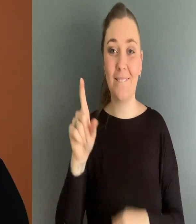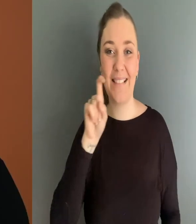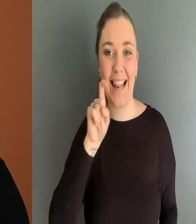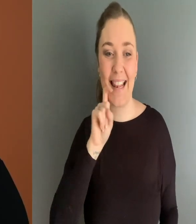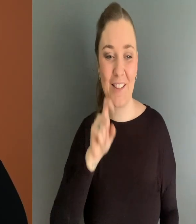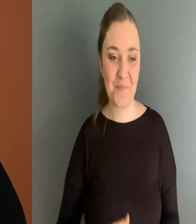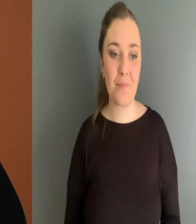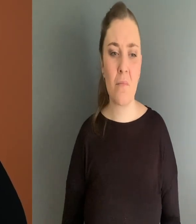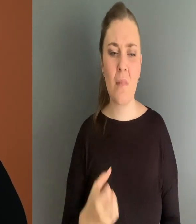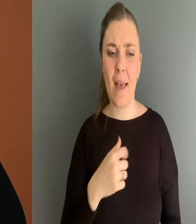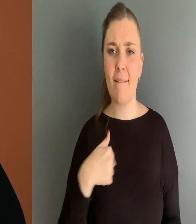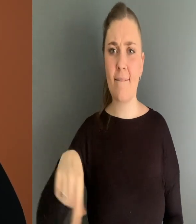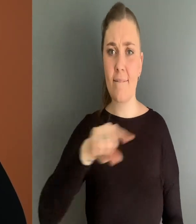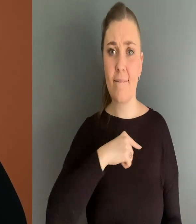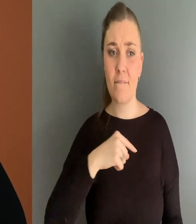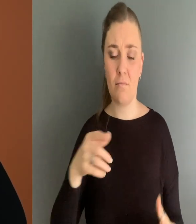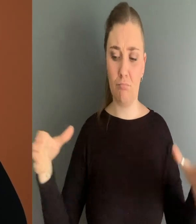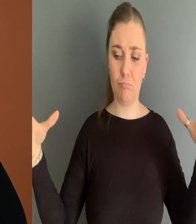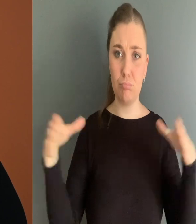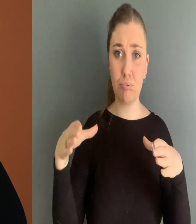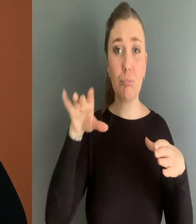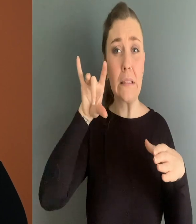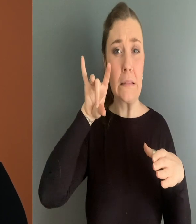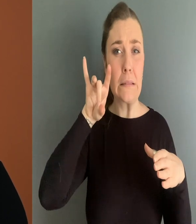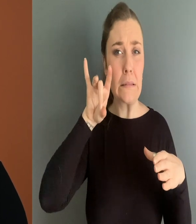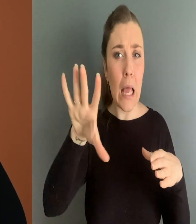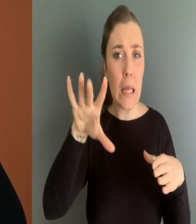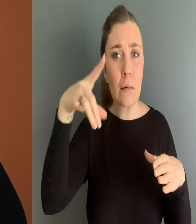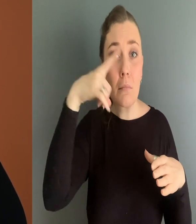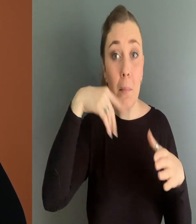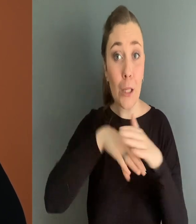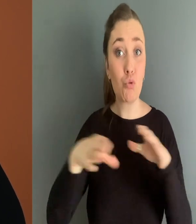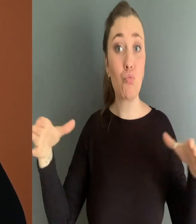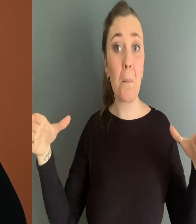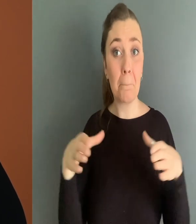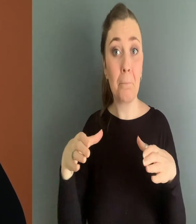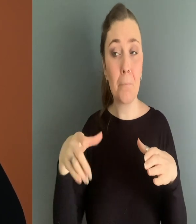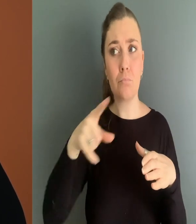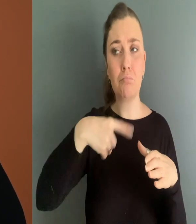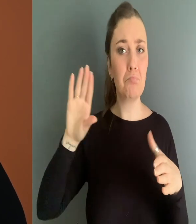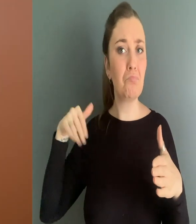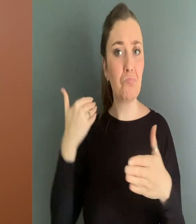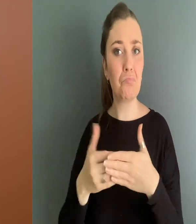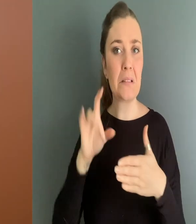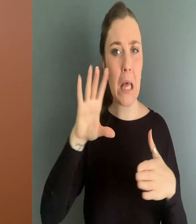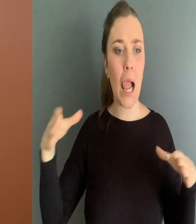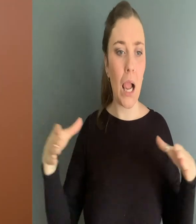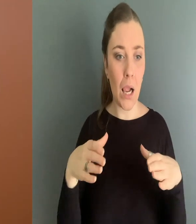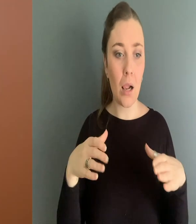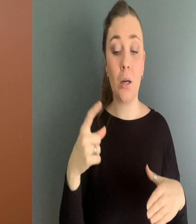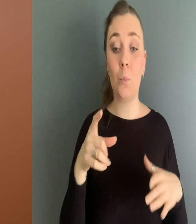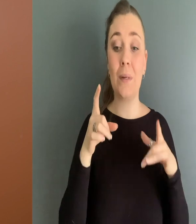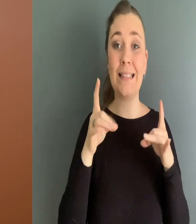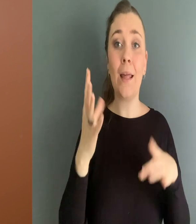we have about 10 people in our group so far and yeah we